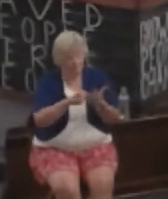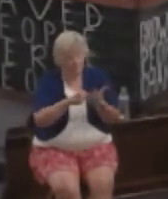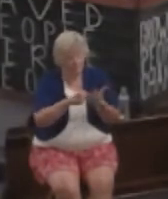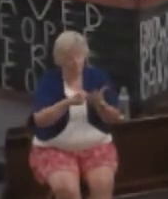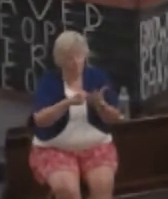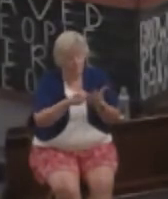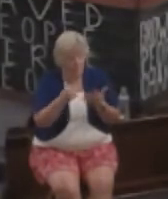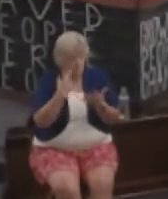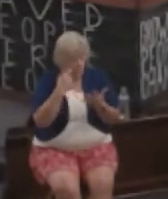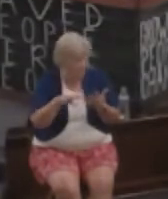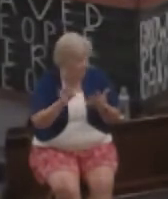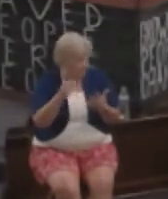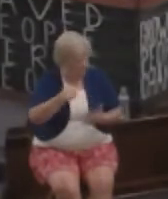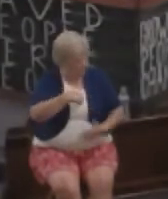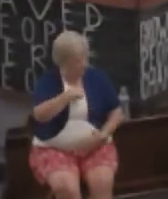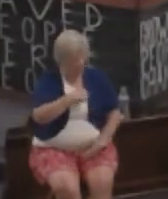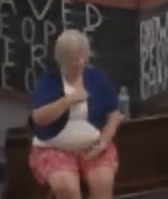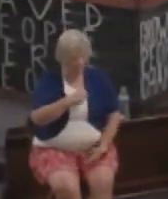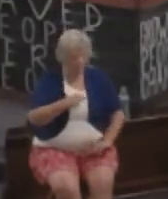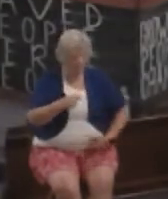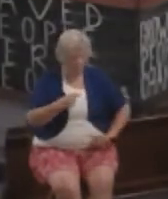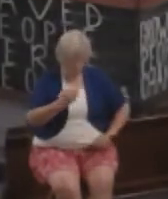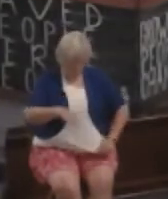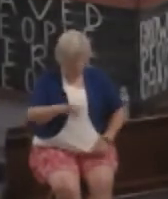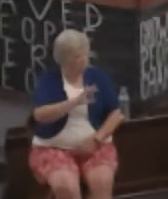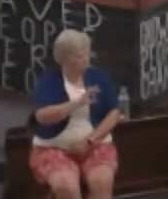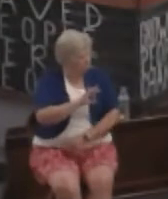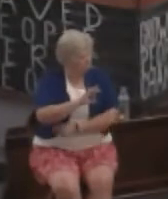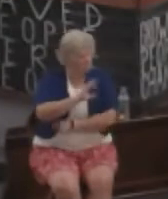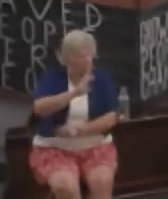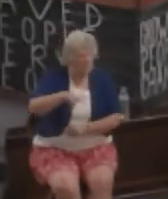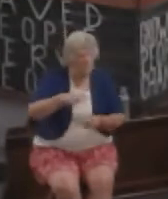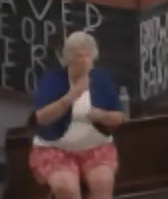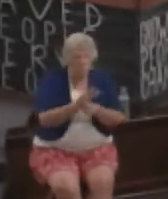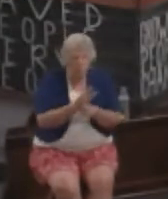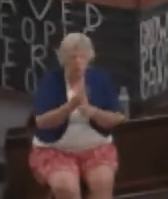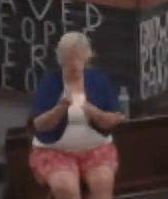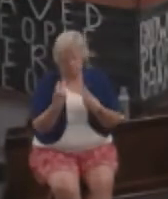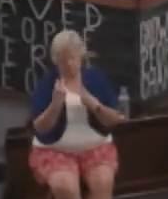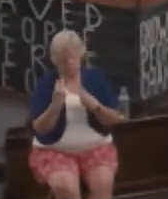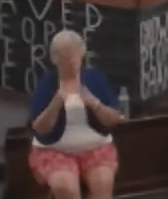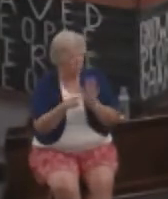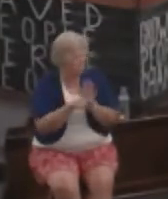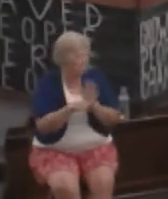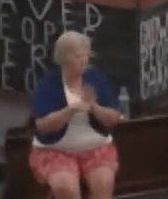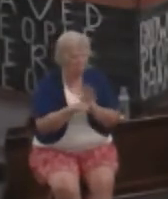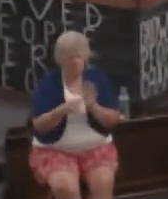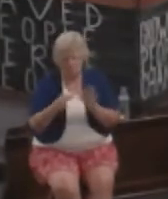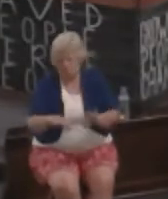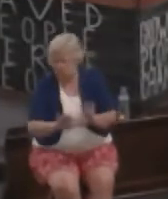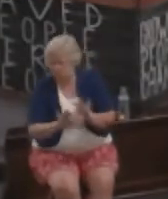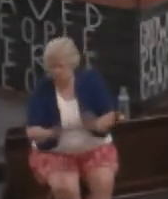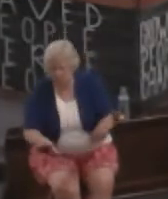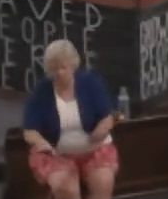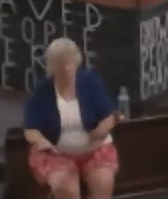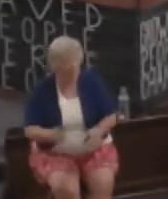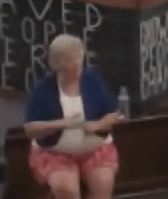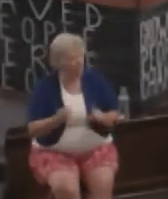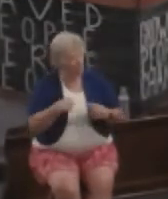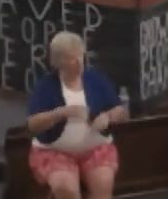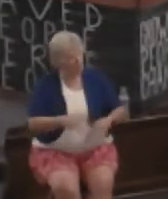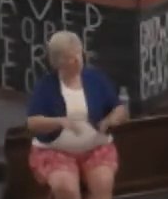we discovered that we are somebodies. Though the world will often tell us we're nobodies, we are somebodies. We are important